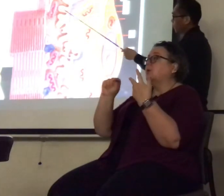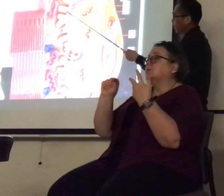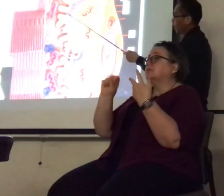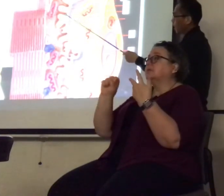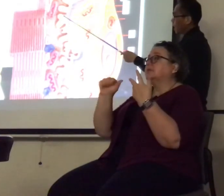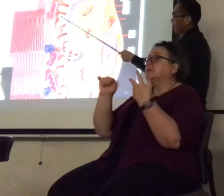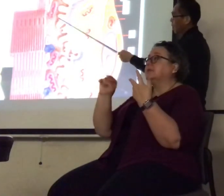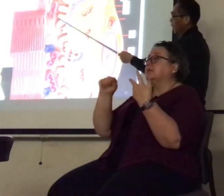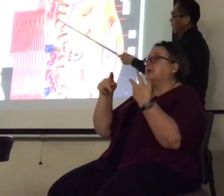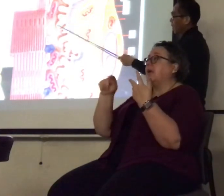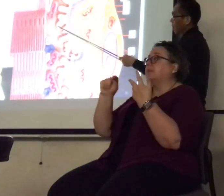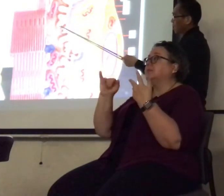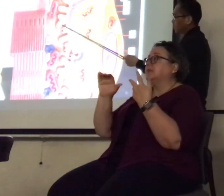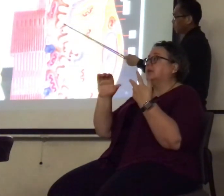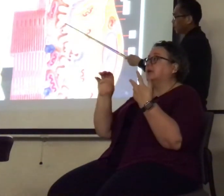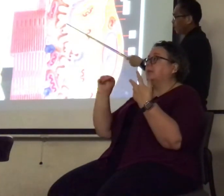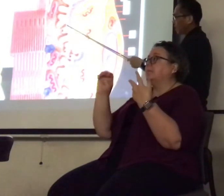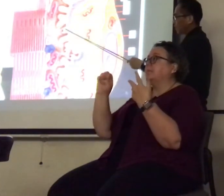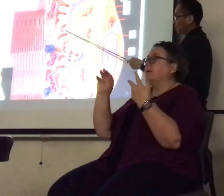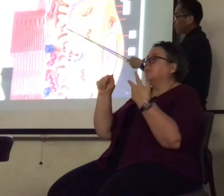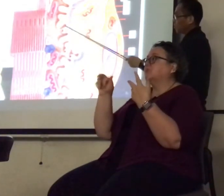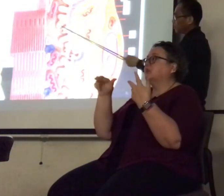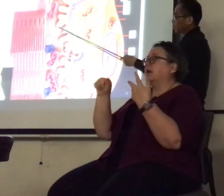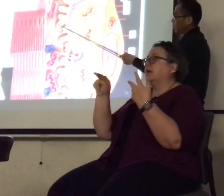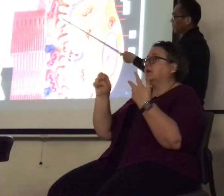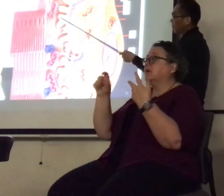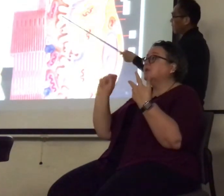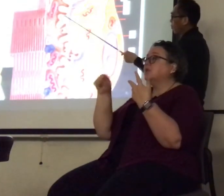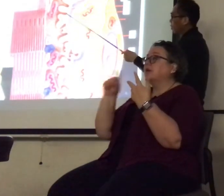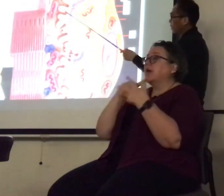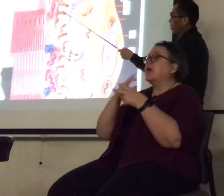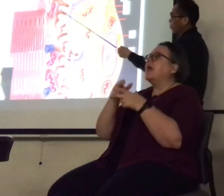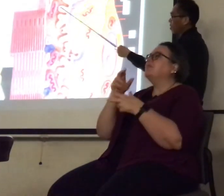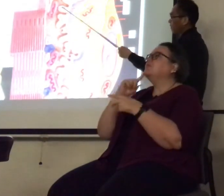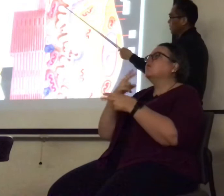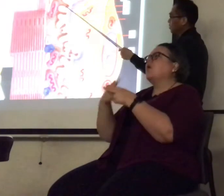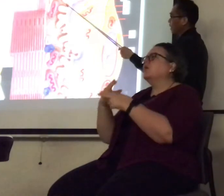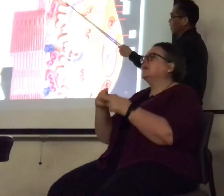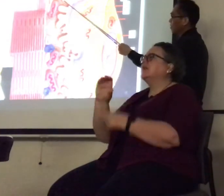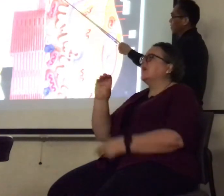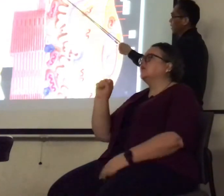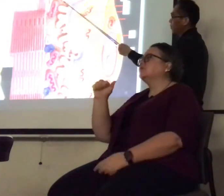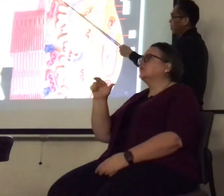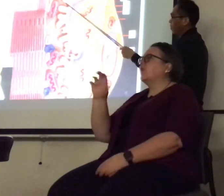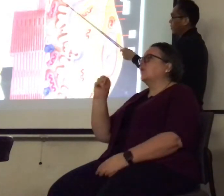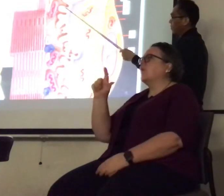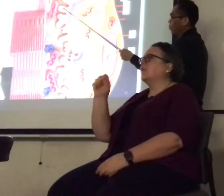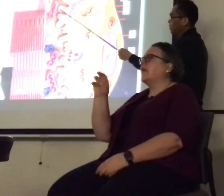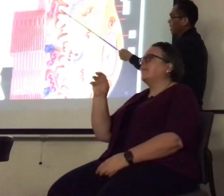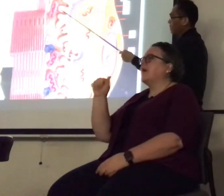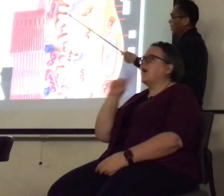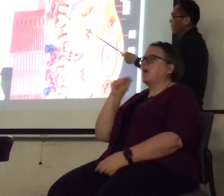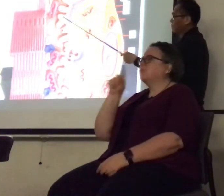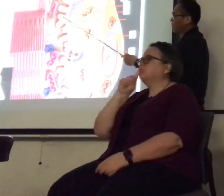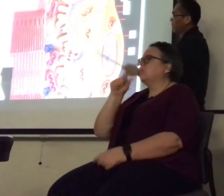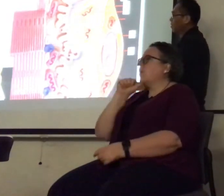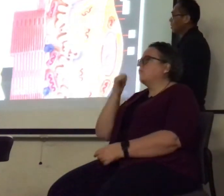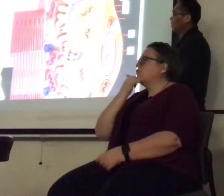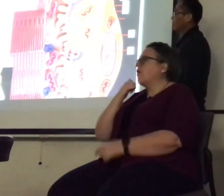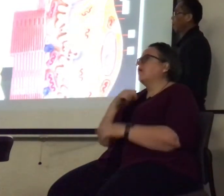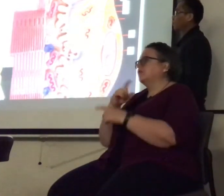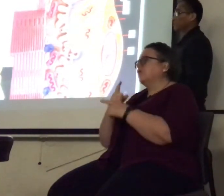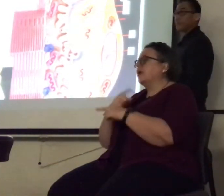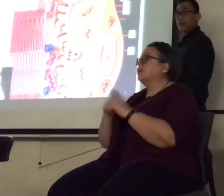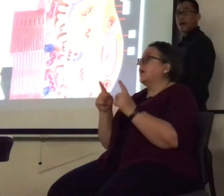the sarcolemma. So you can call it either, if you call it sarcolemma, I wouldn't mark it wrong, that's correct. If you call it the postsynaptic